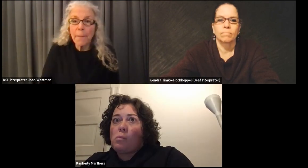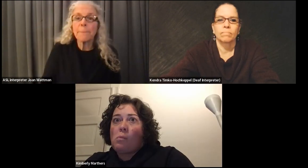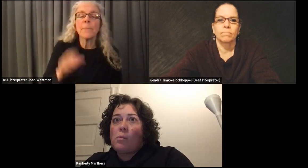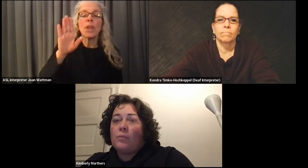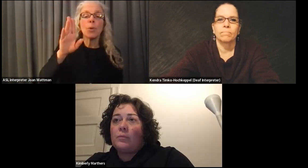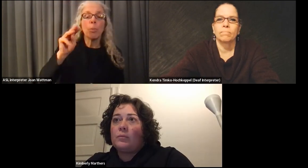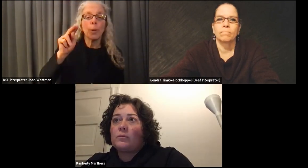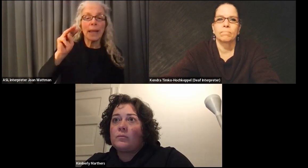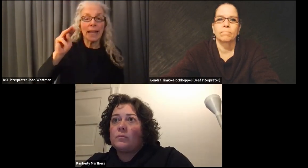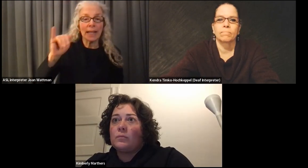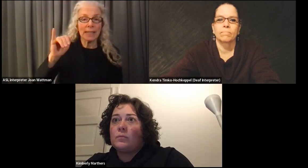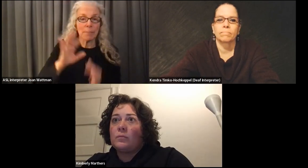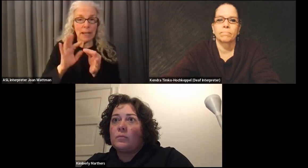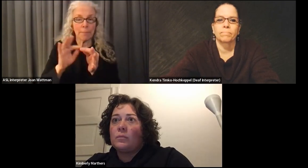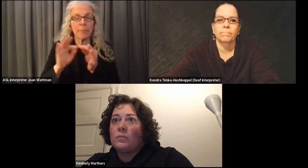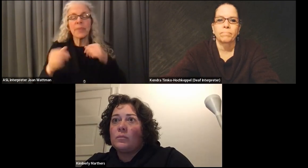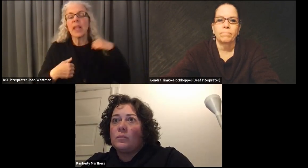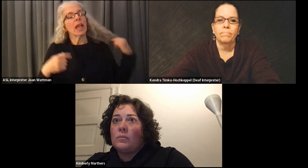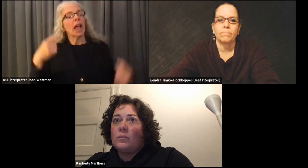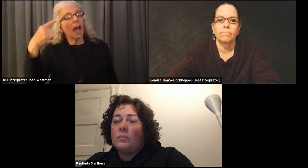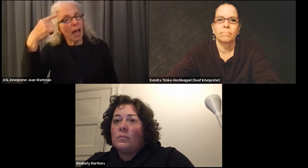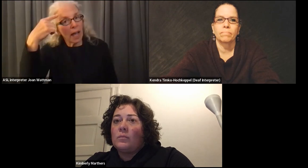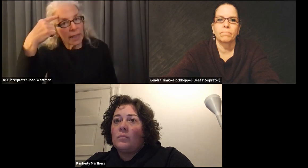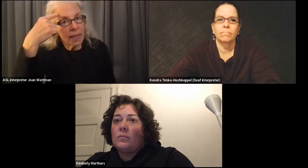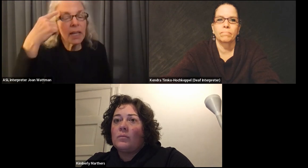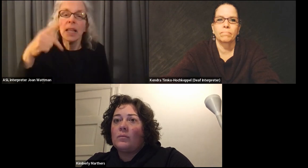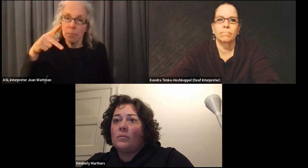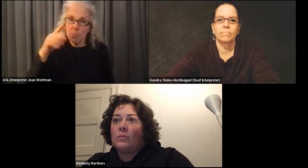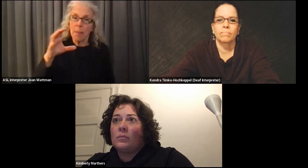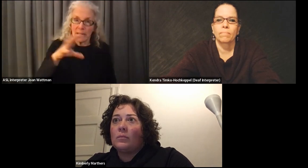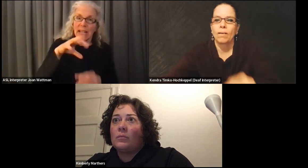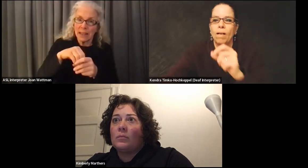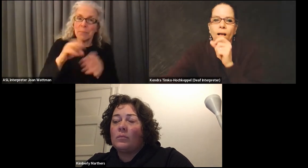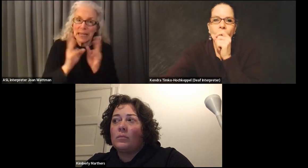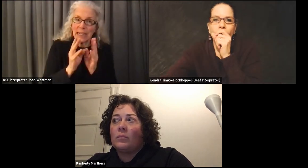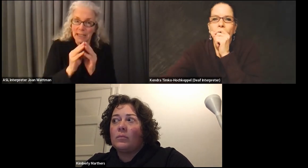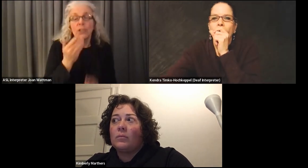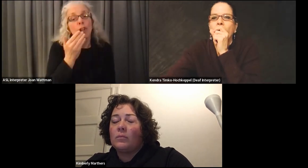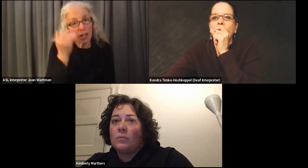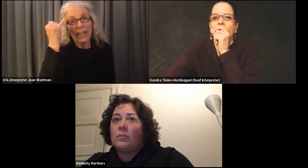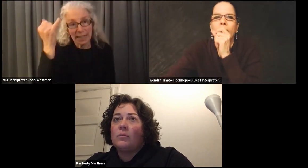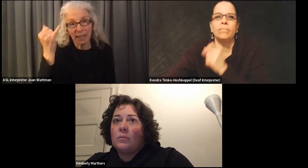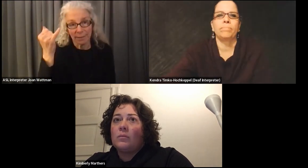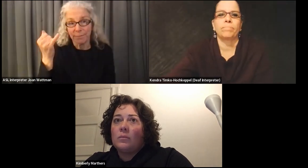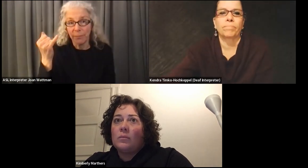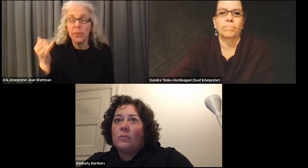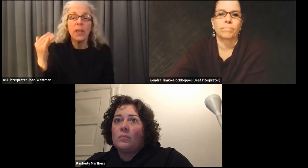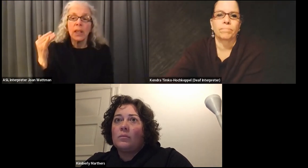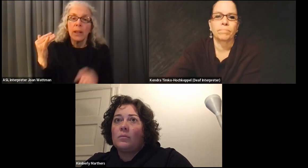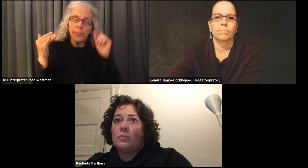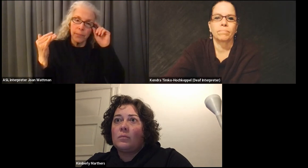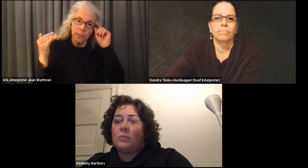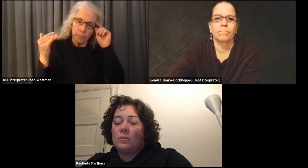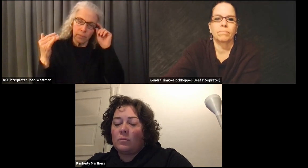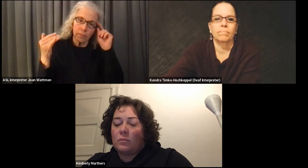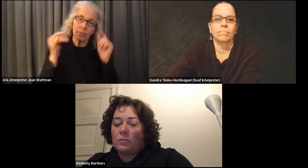I think having the public in the middle is a good idea, because if we